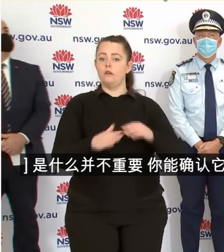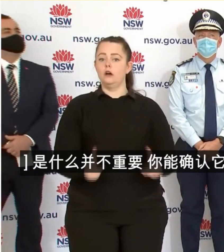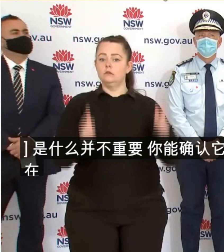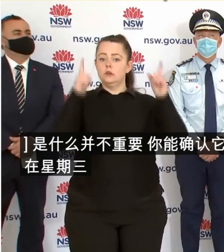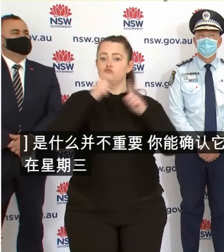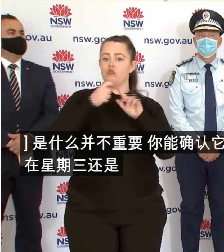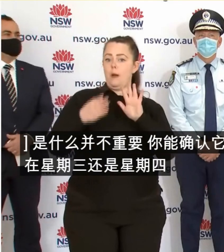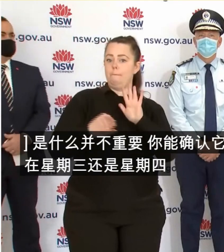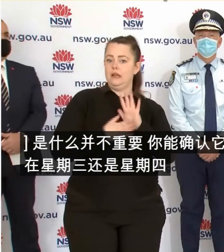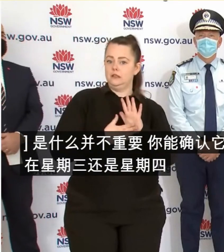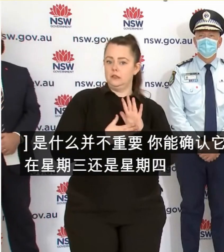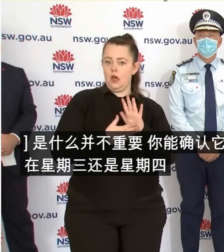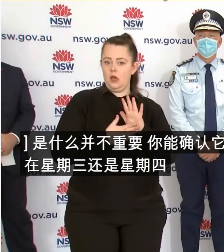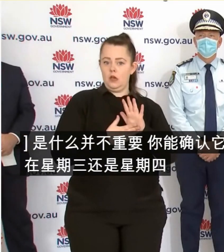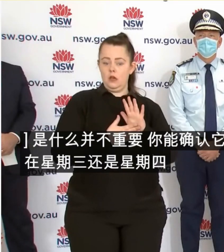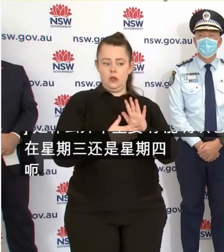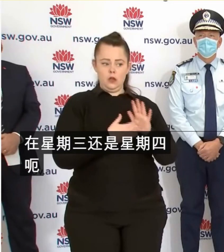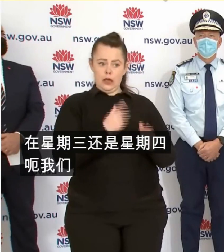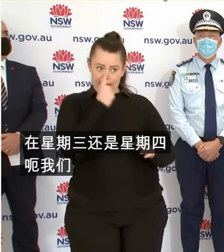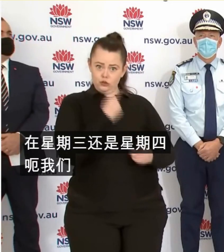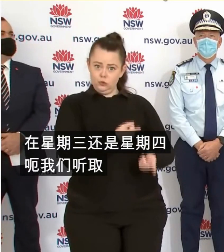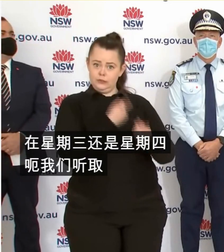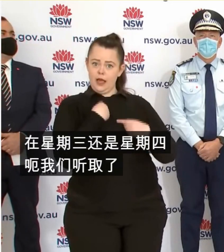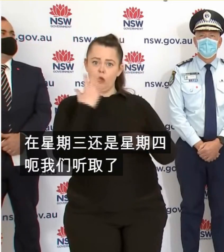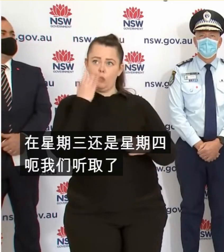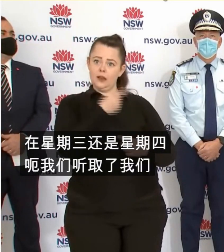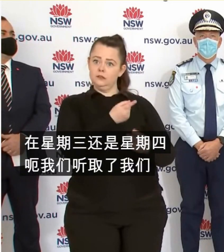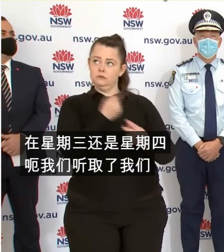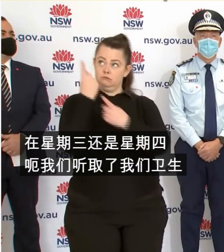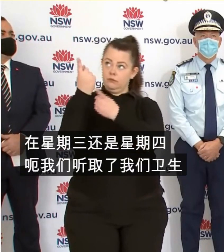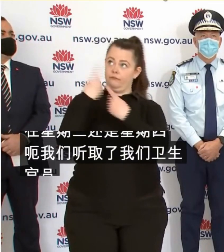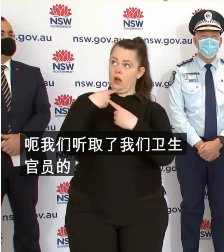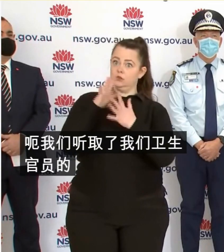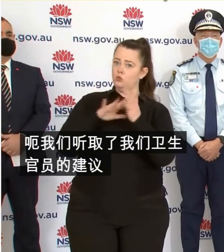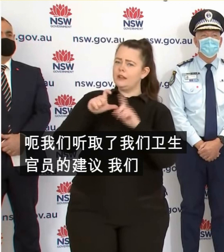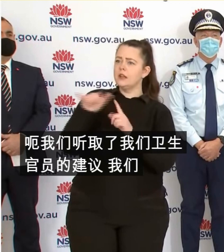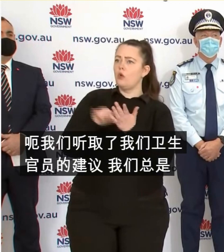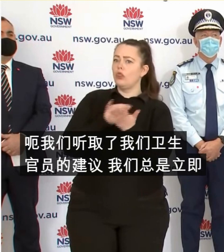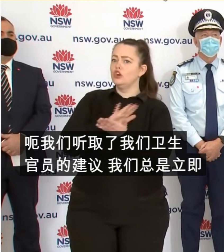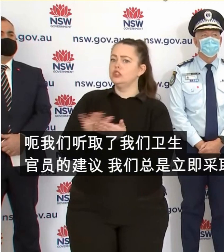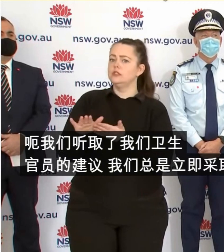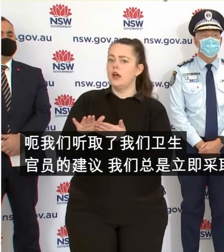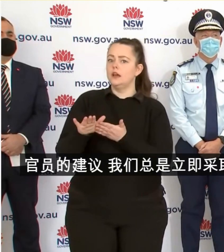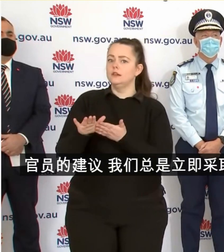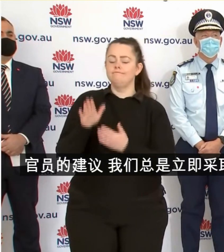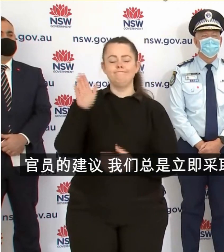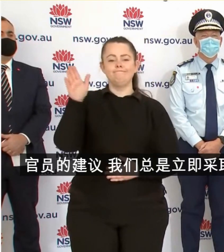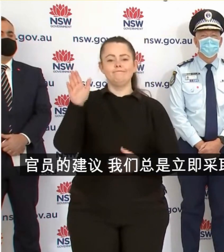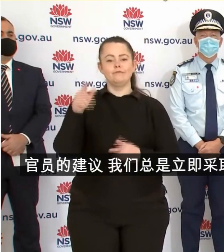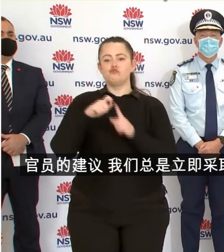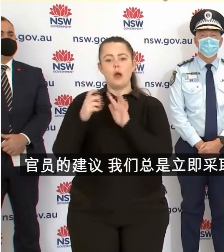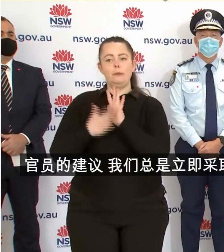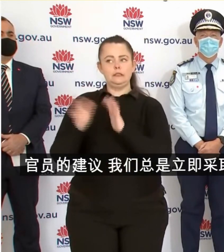Can you confirm it was on either Wednesday or Thursday? We take advice from our health officials, and we always act on